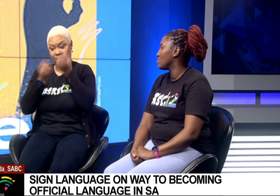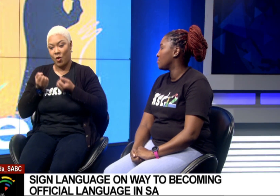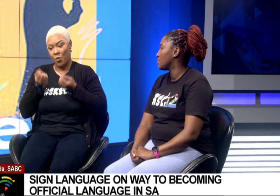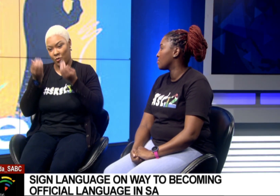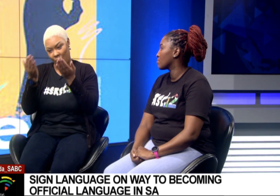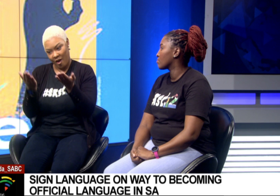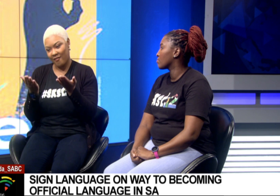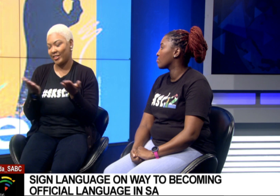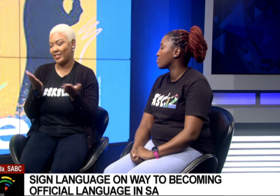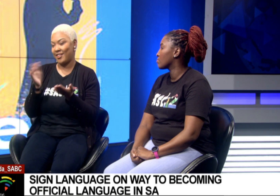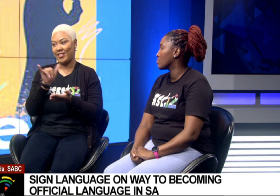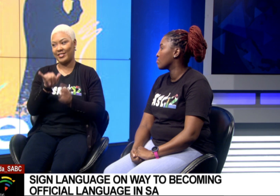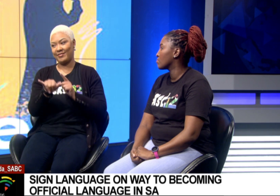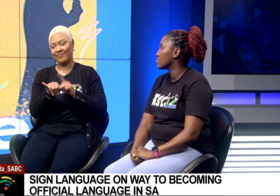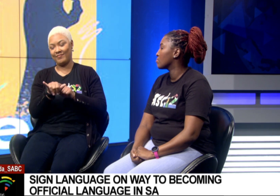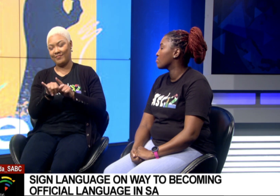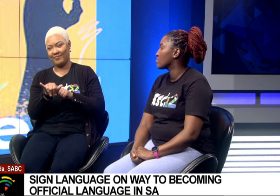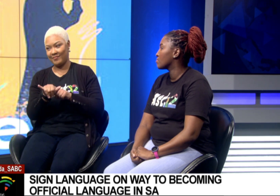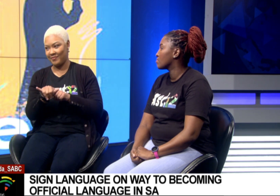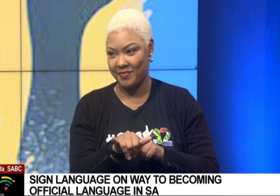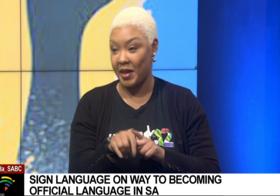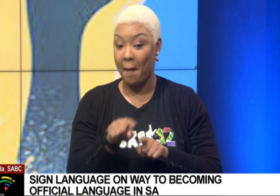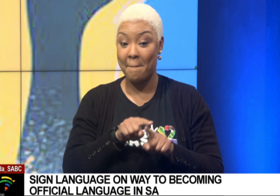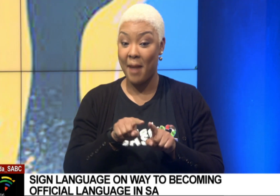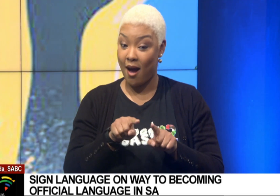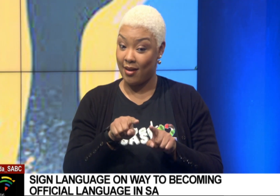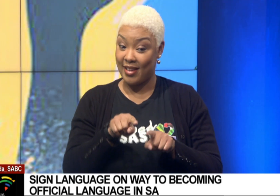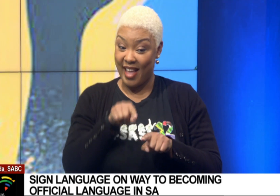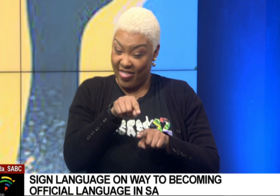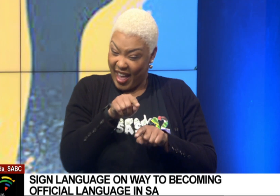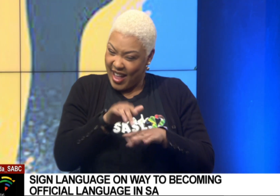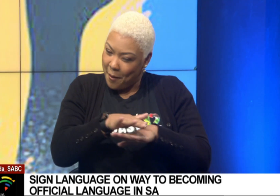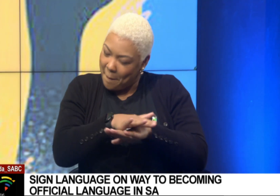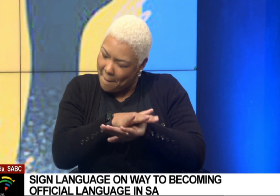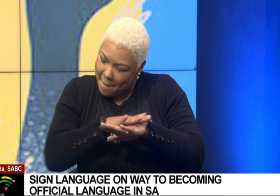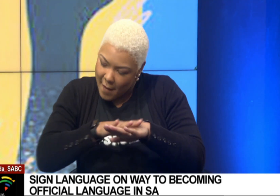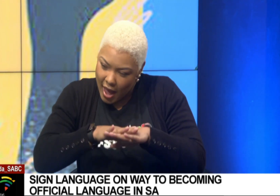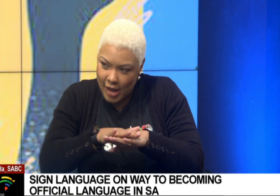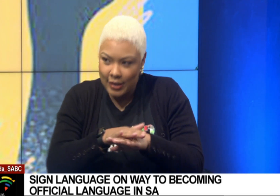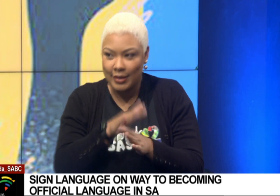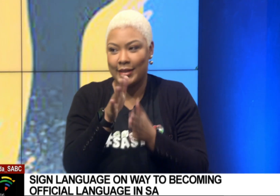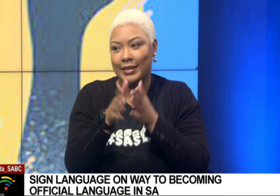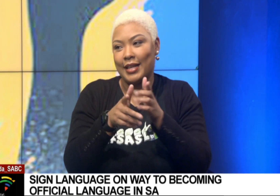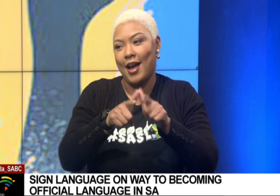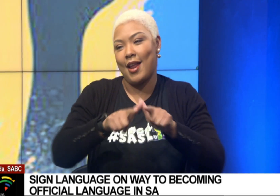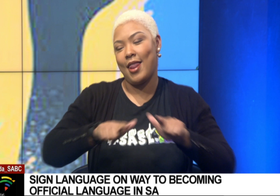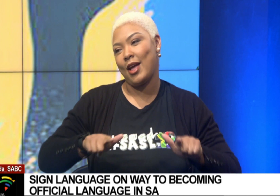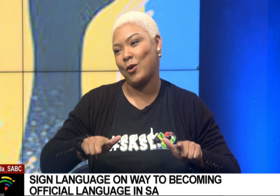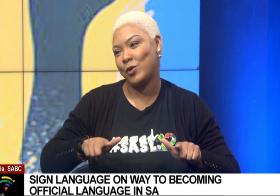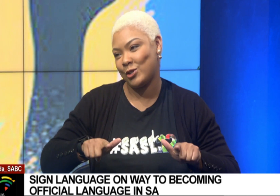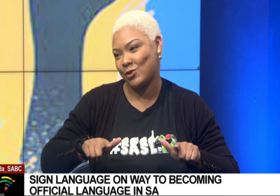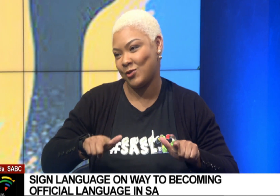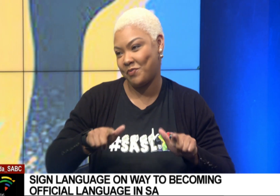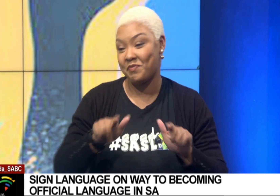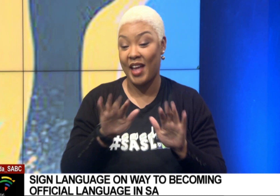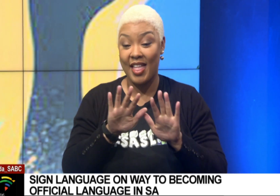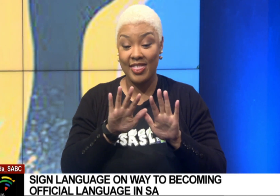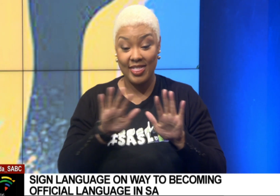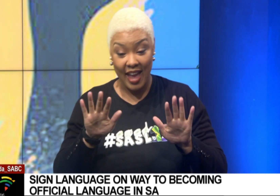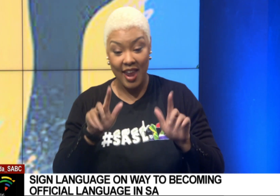Well, DeafSA office also offers those services, but the basic sign